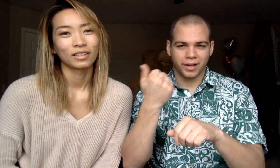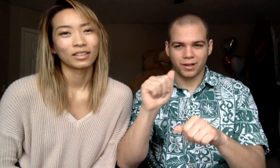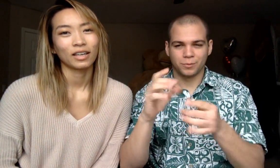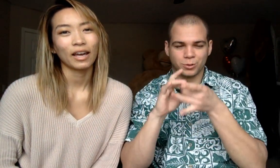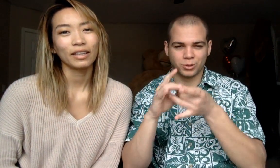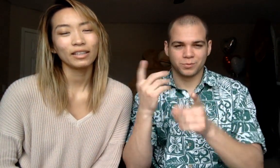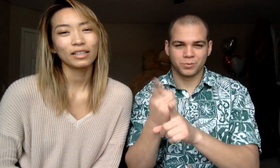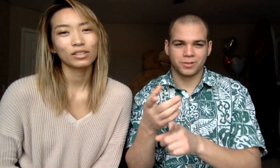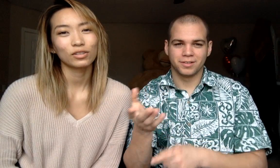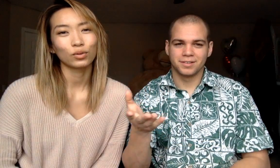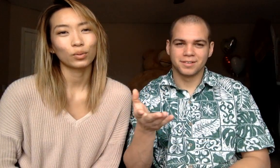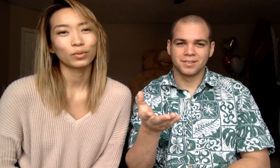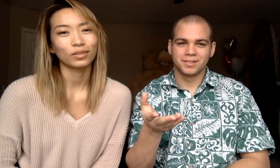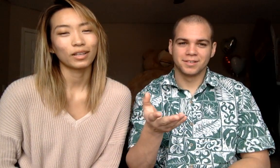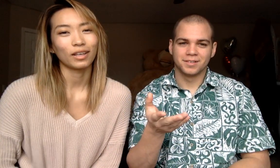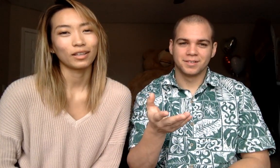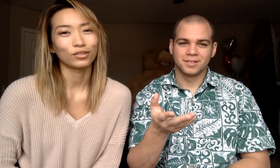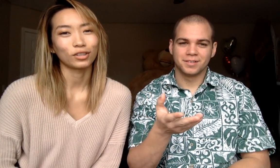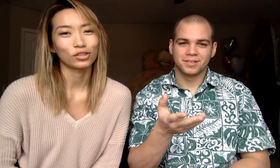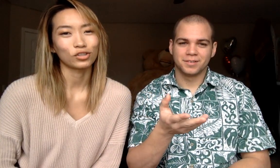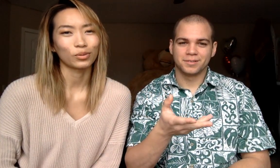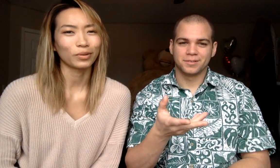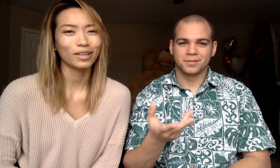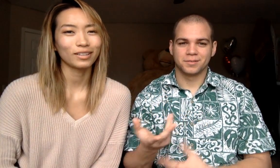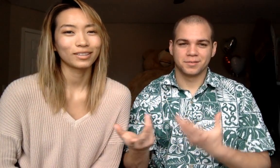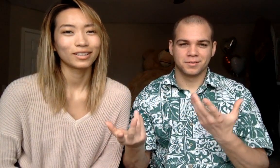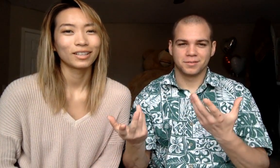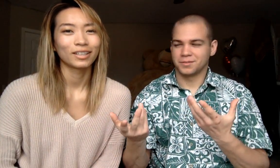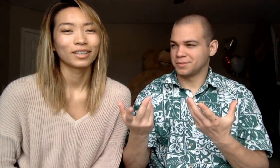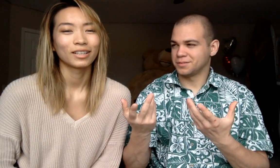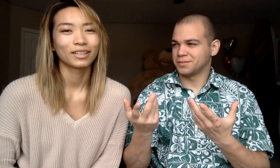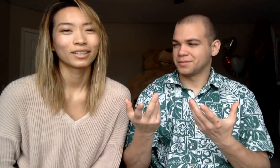I think that's normal in any relationship, right?